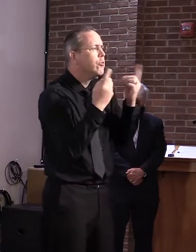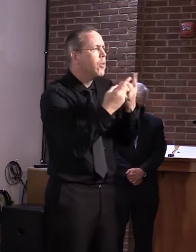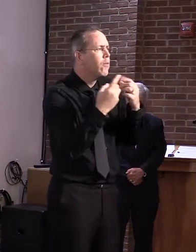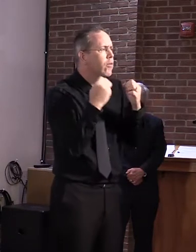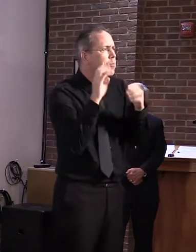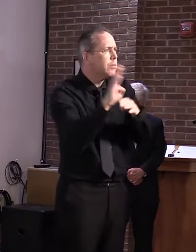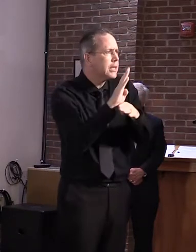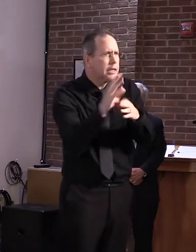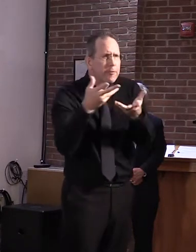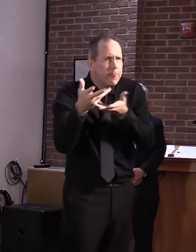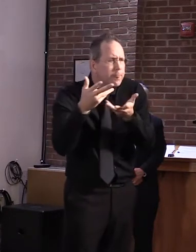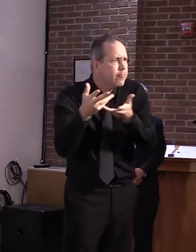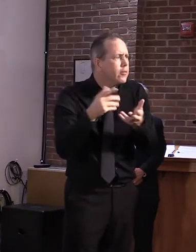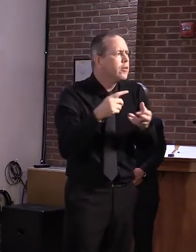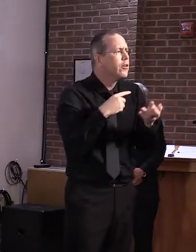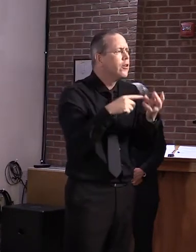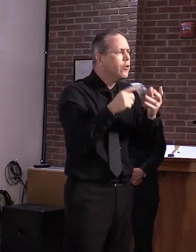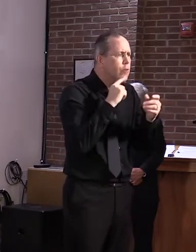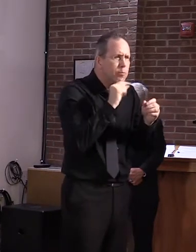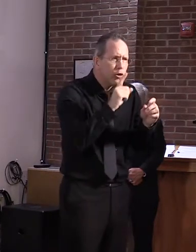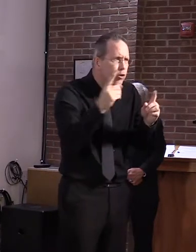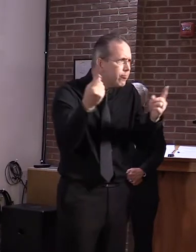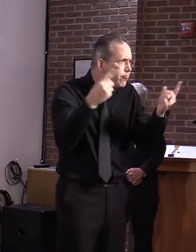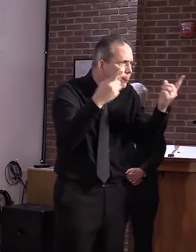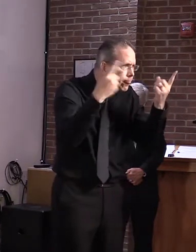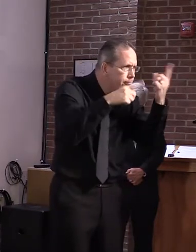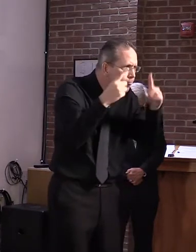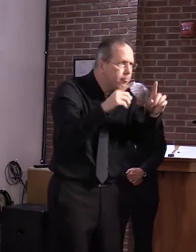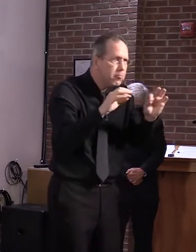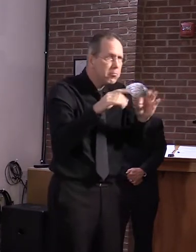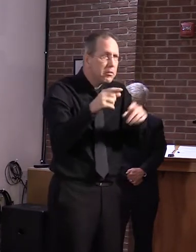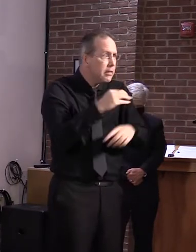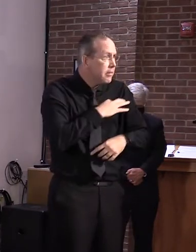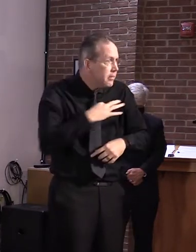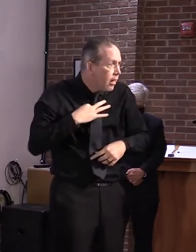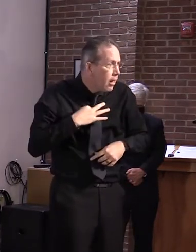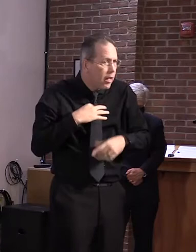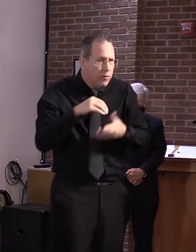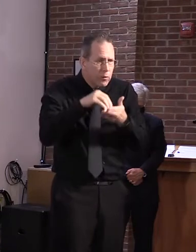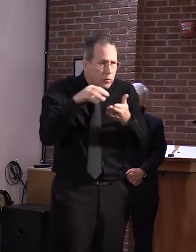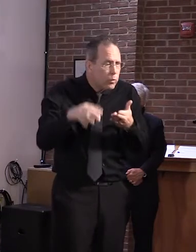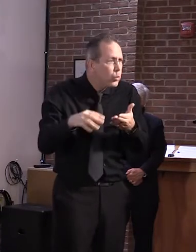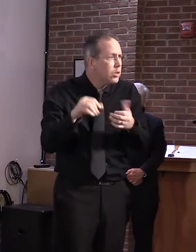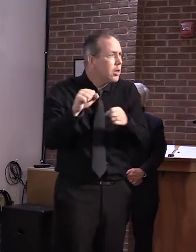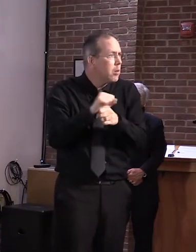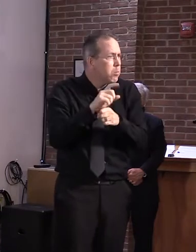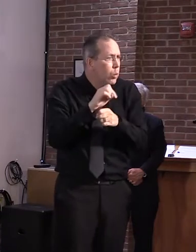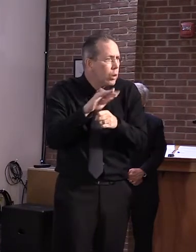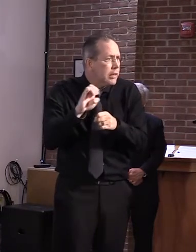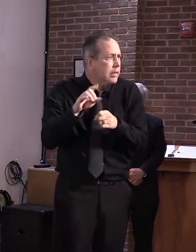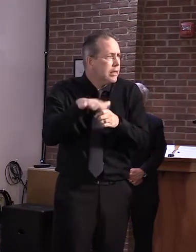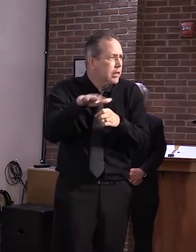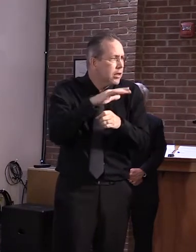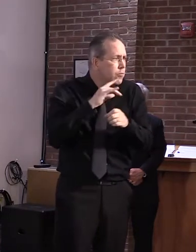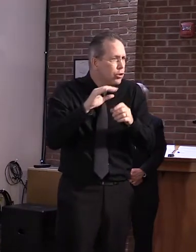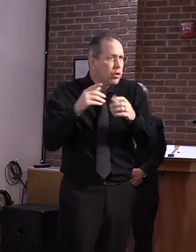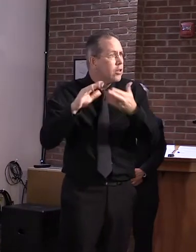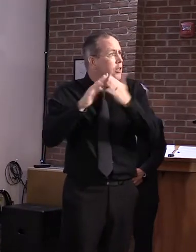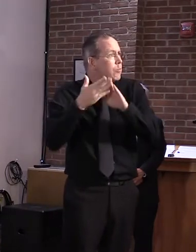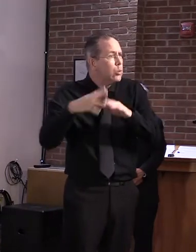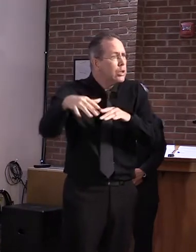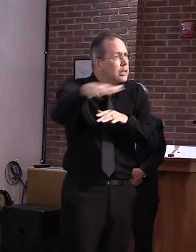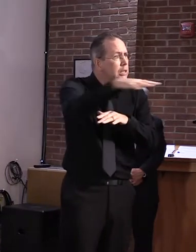to ensure that our faculty, staff, and students, and the communities that host our schools stay